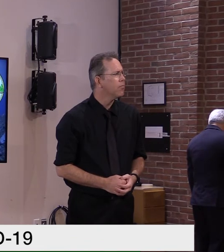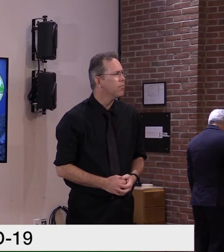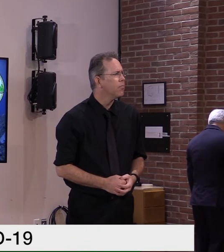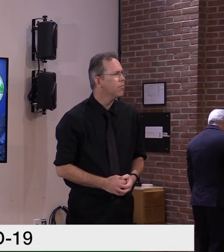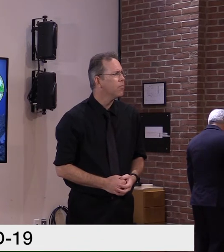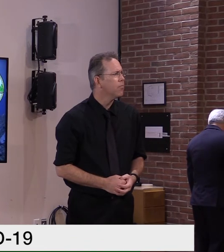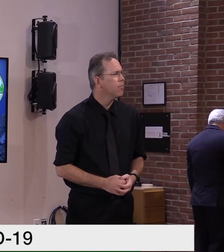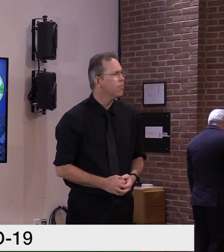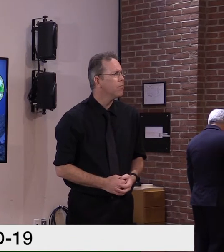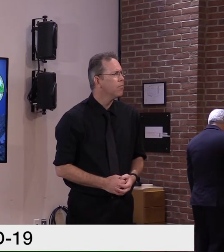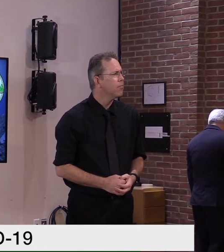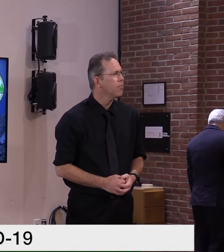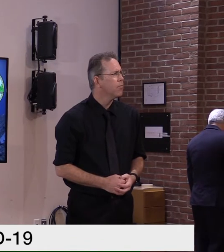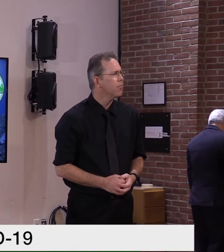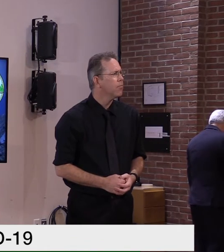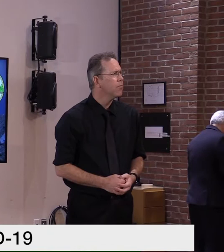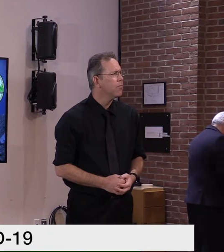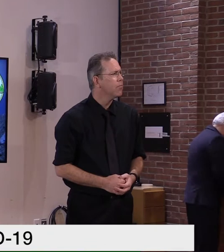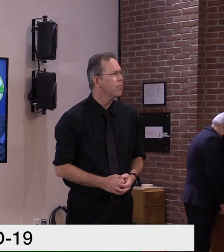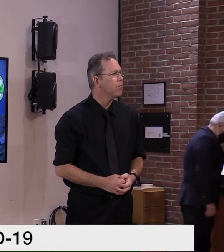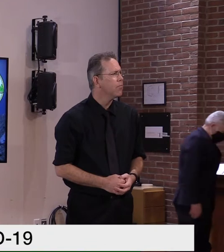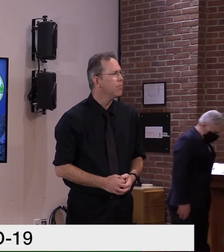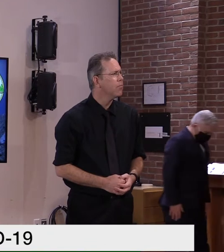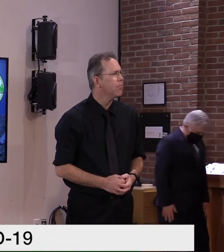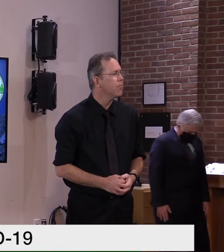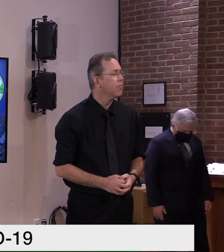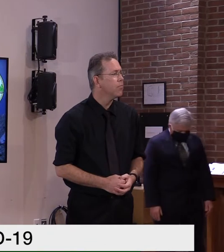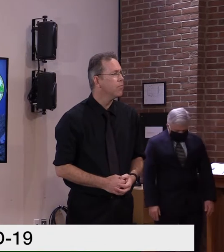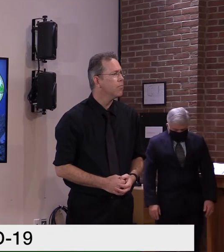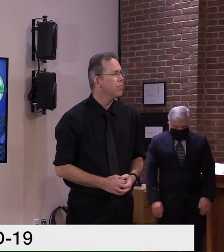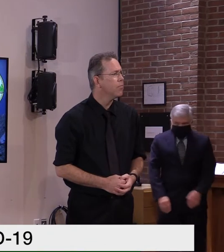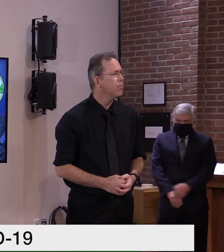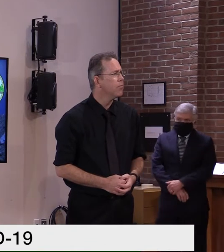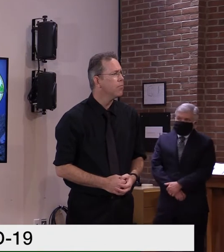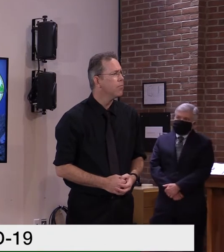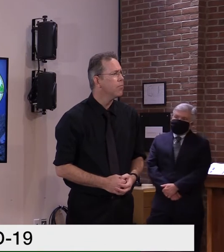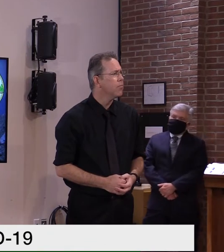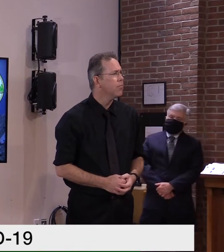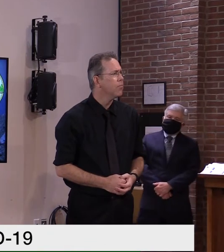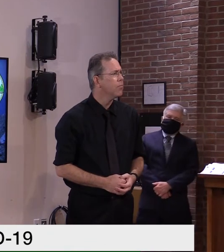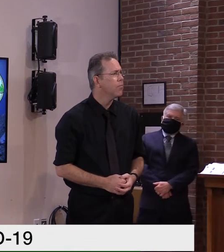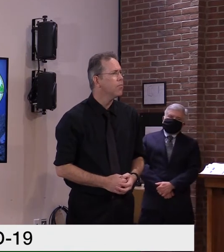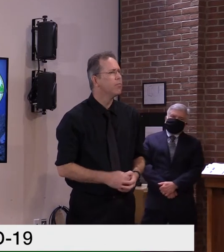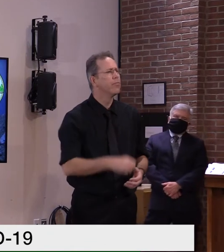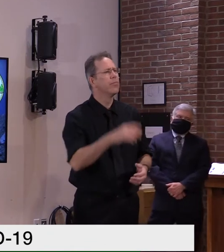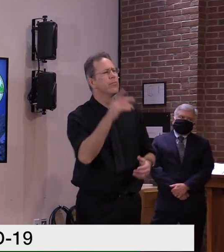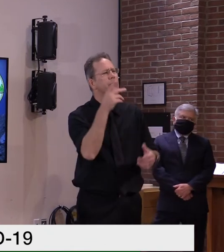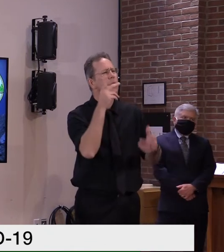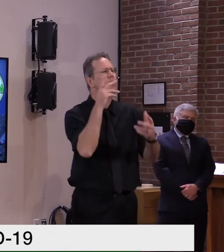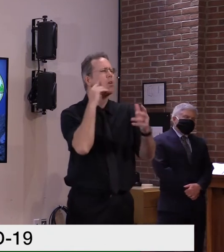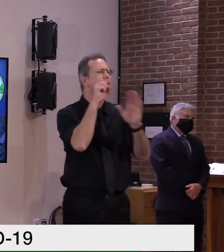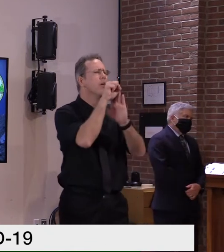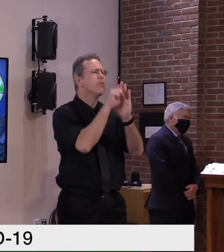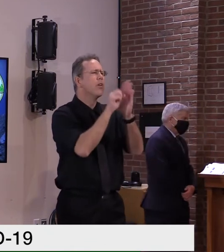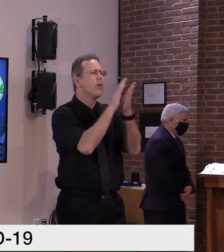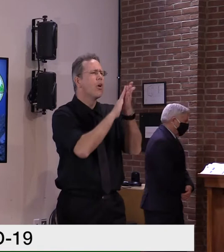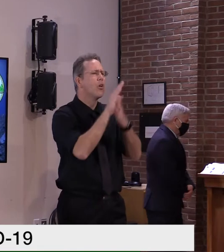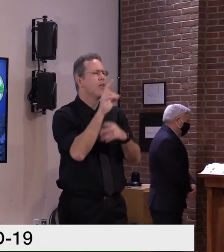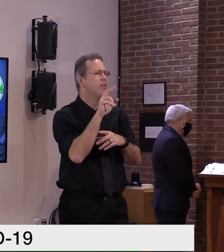have serious challenges in terms of this being ongoing in terms of their budget.